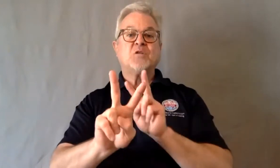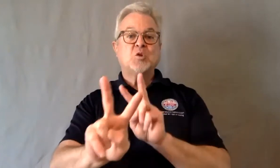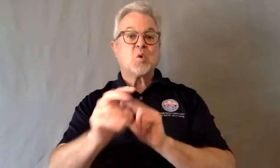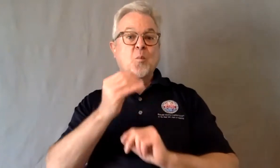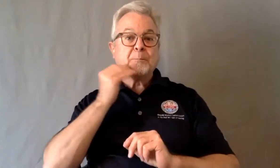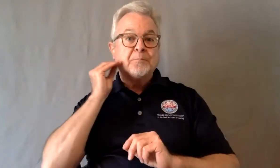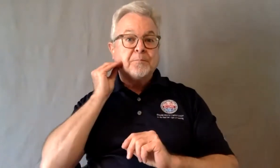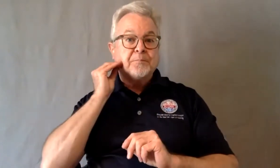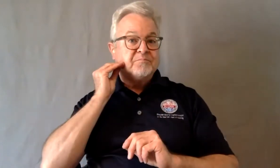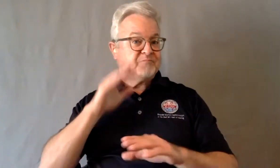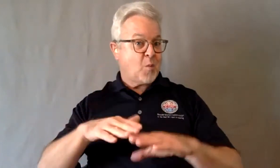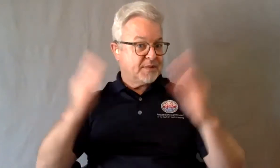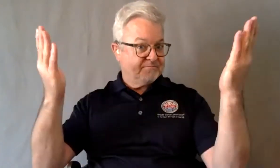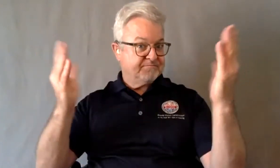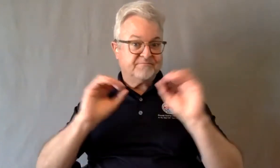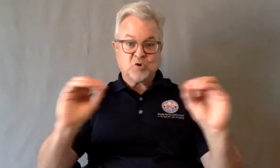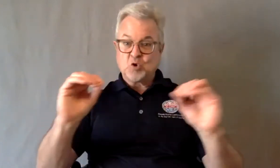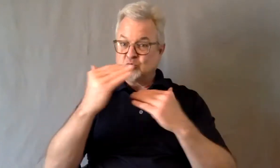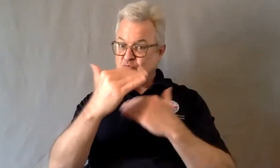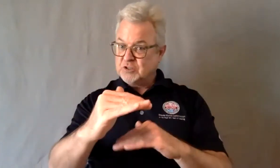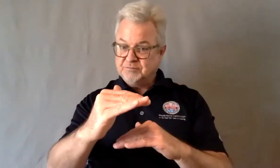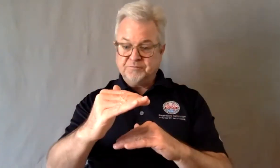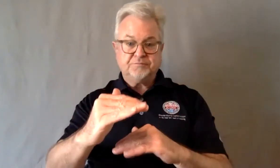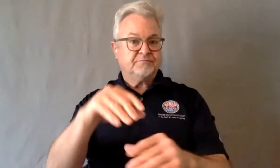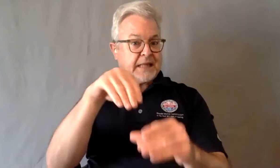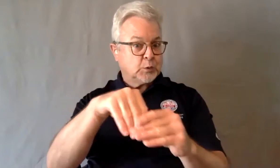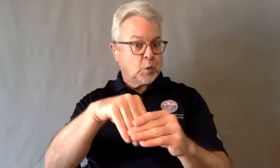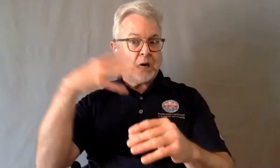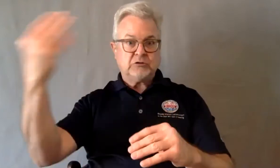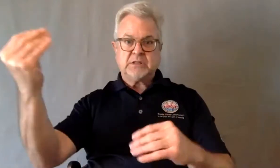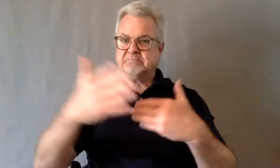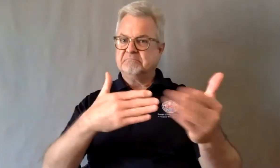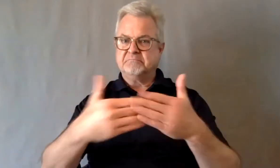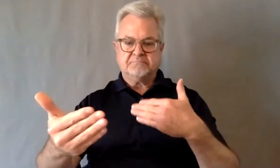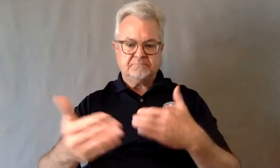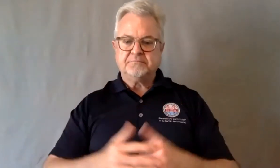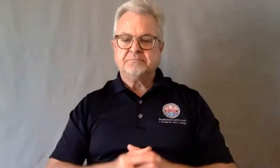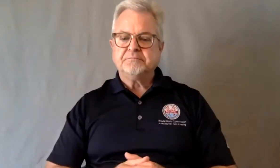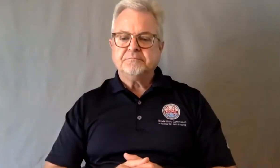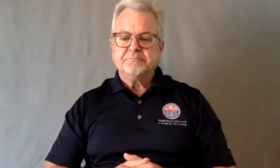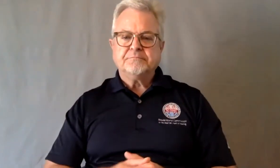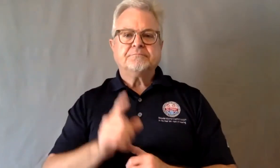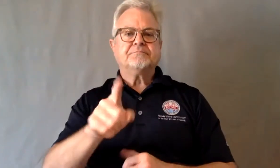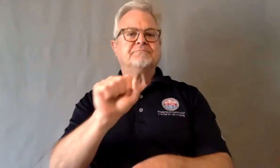restrictions. Funeral homes also have no restrictions, indoor or outdoor.